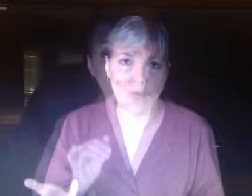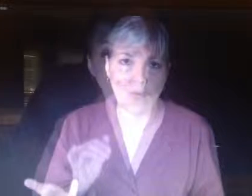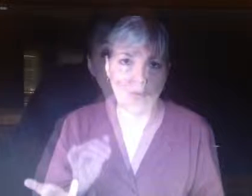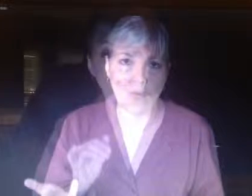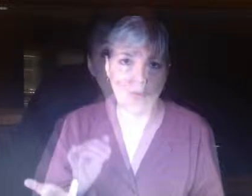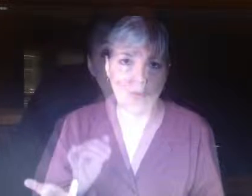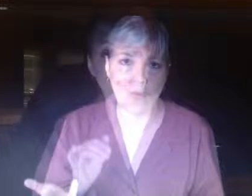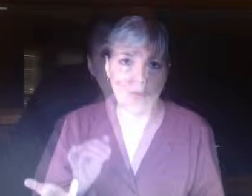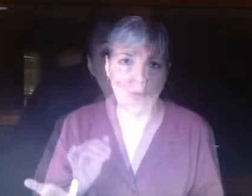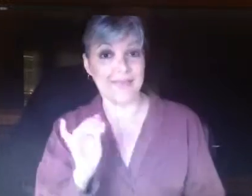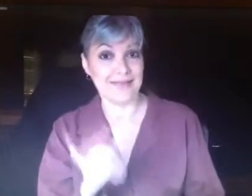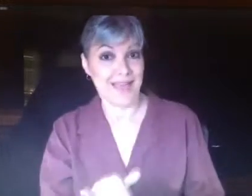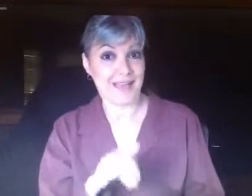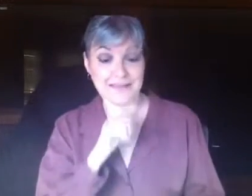down.